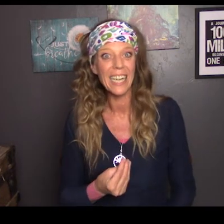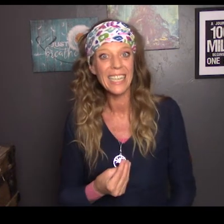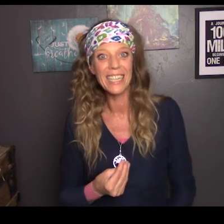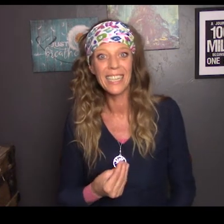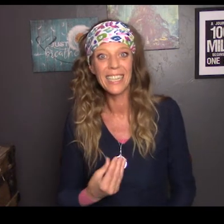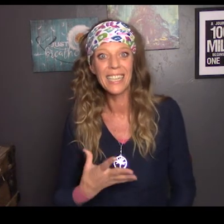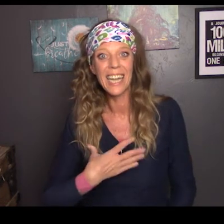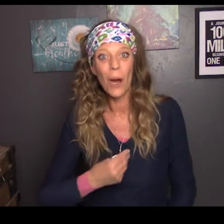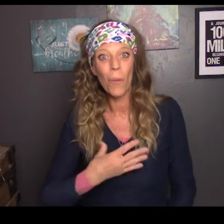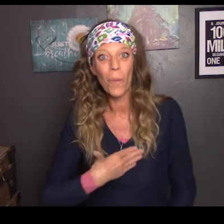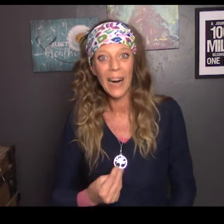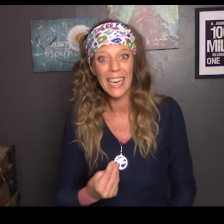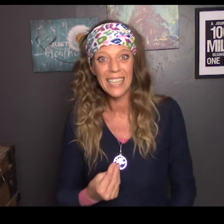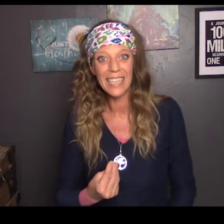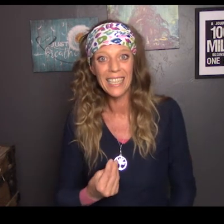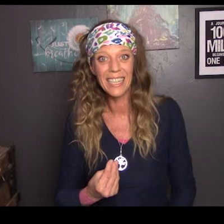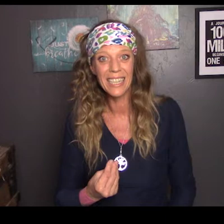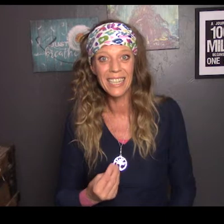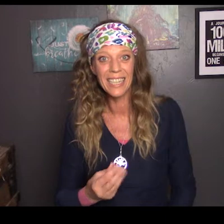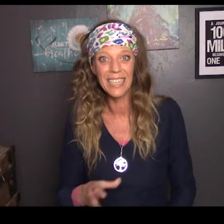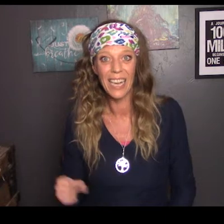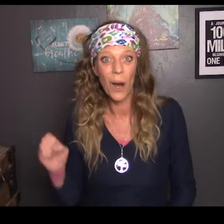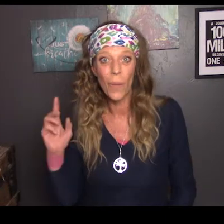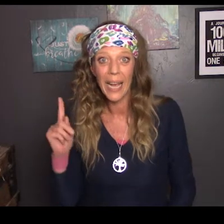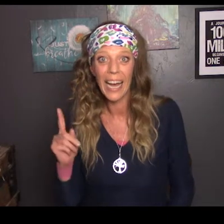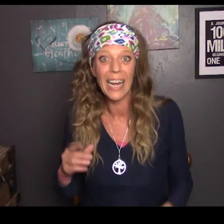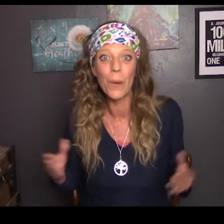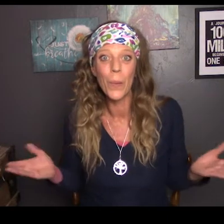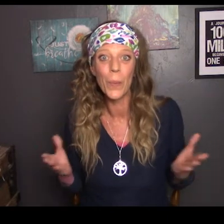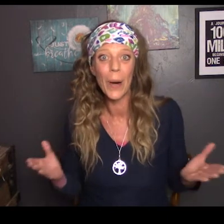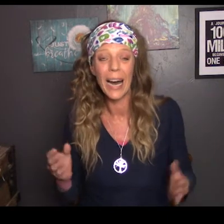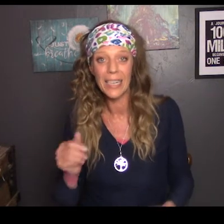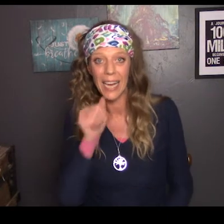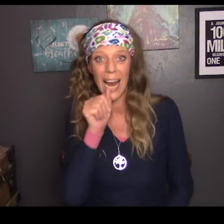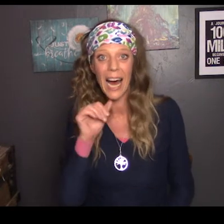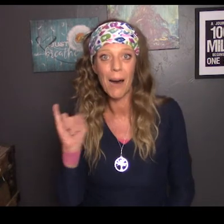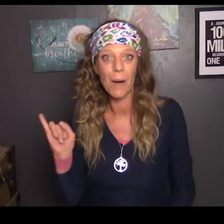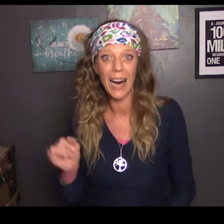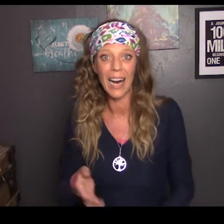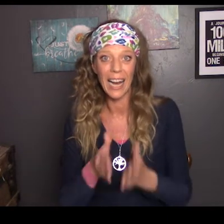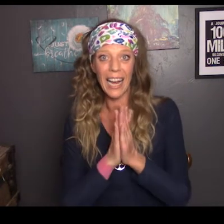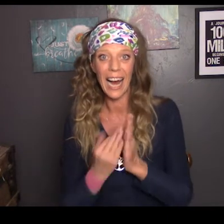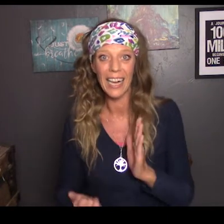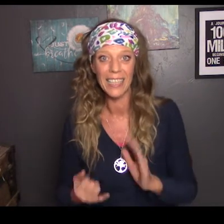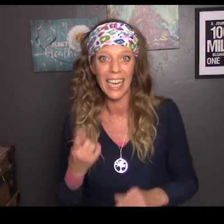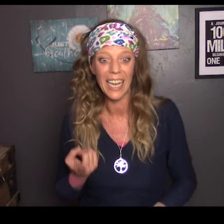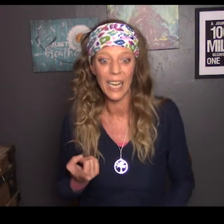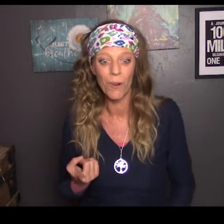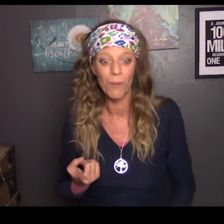White. White. Okay, what am I asking you?